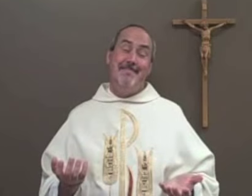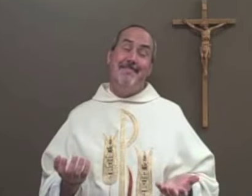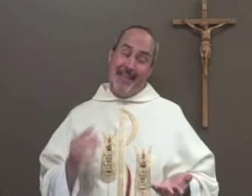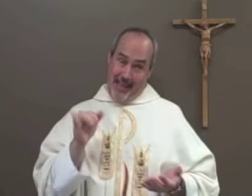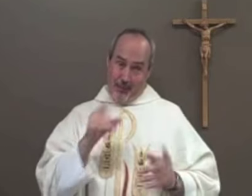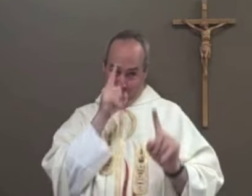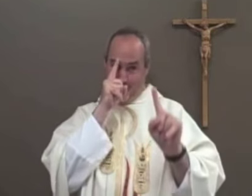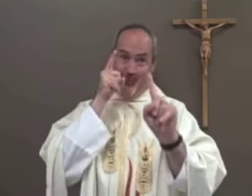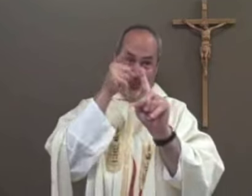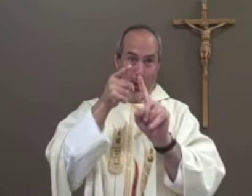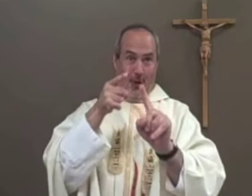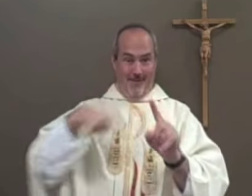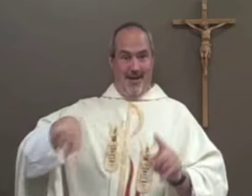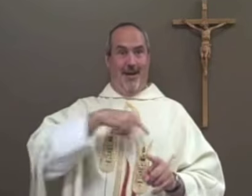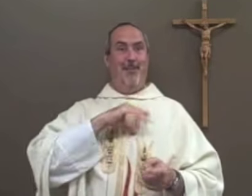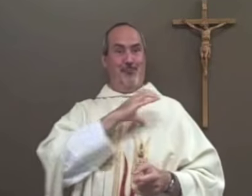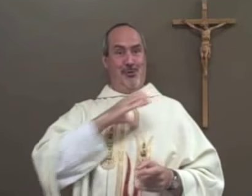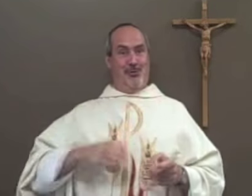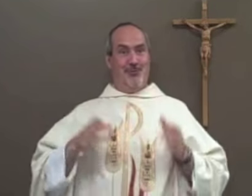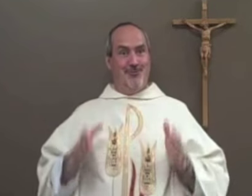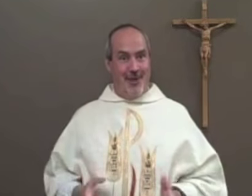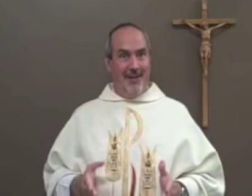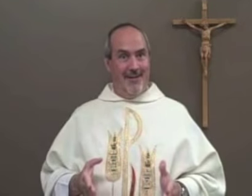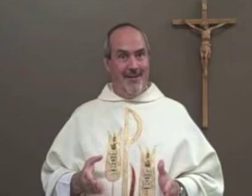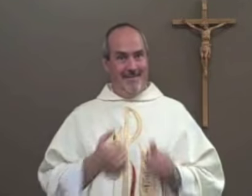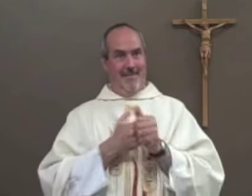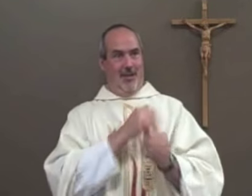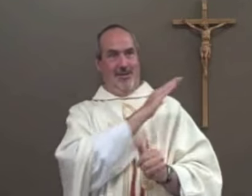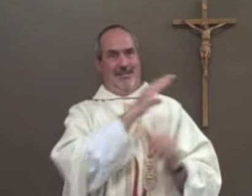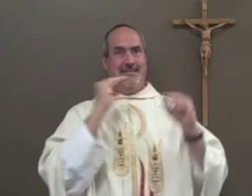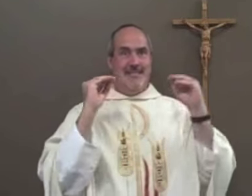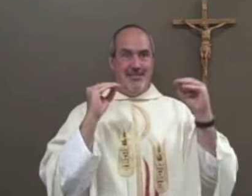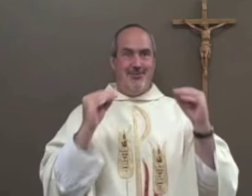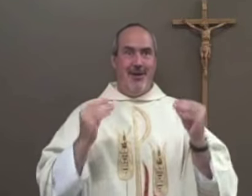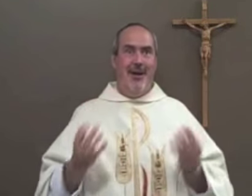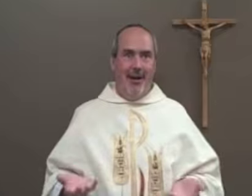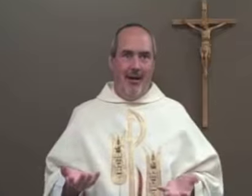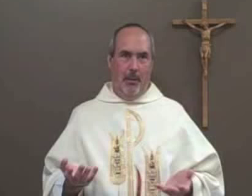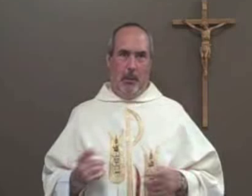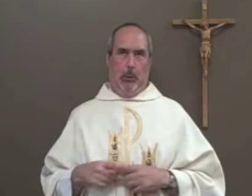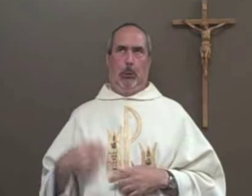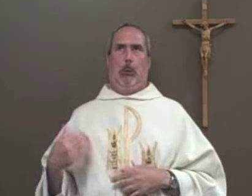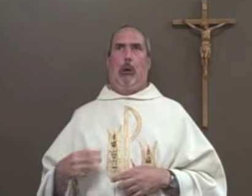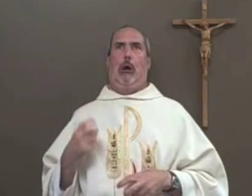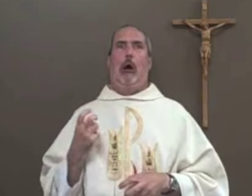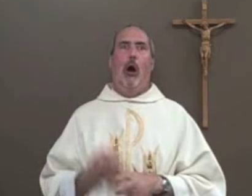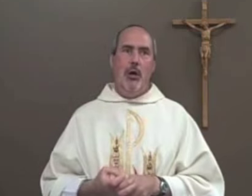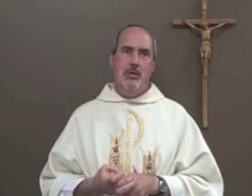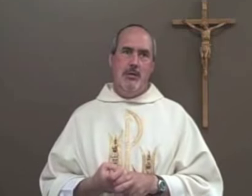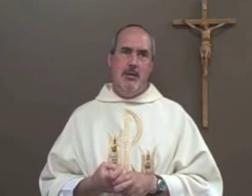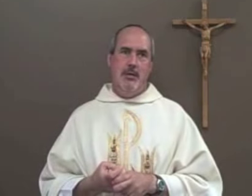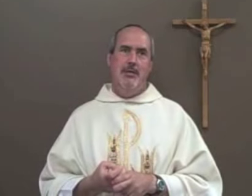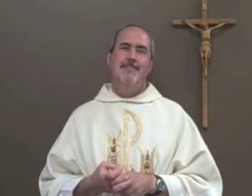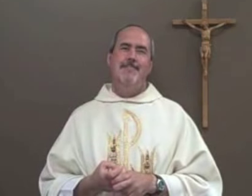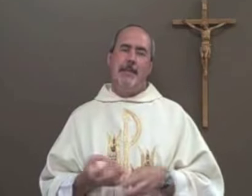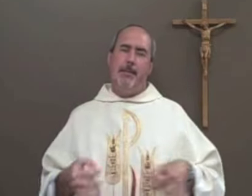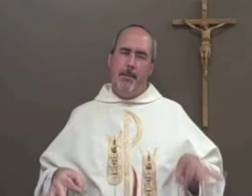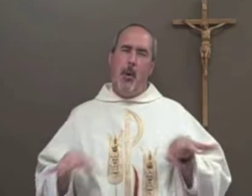telling us, to love other people. And that's our main goal as Christians, to follow his teachings. And oh my, can it